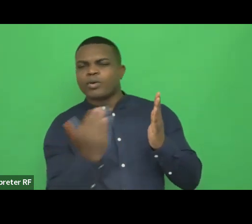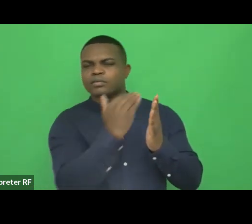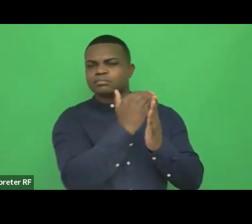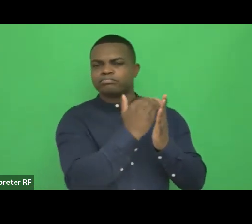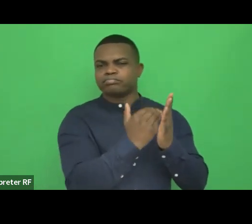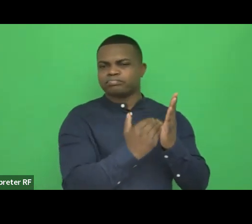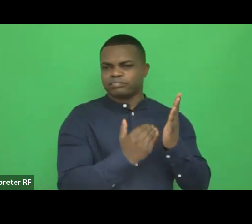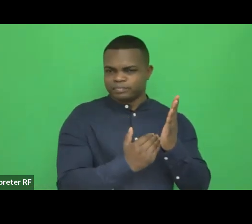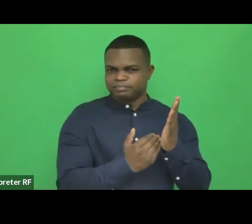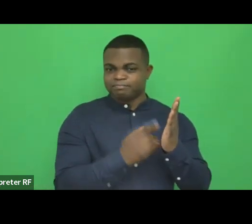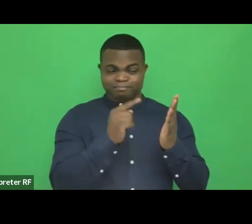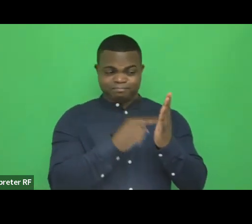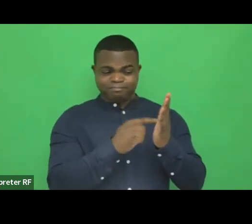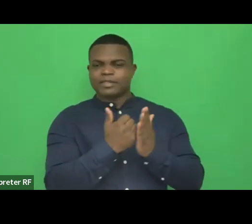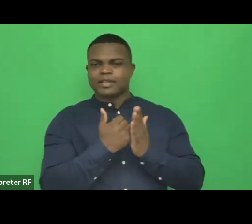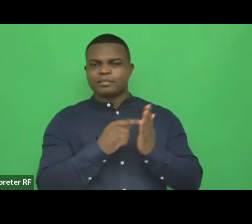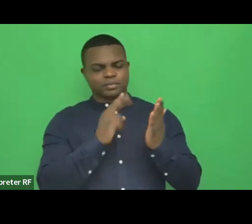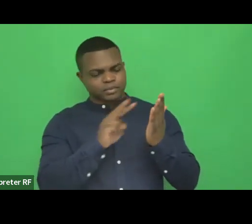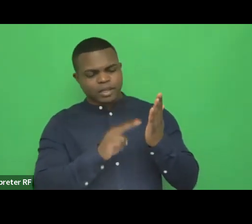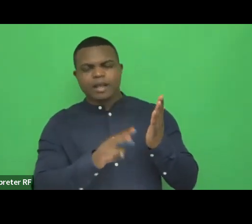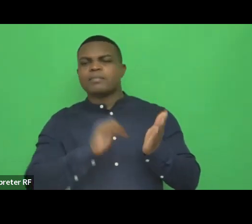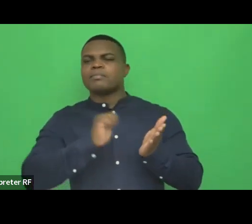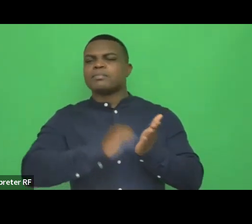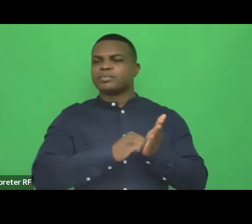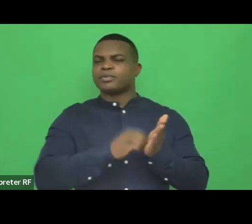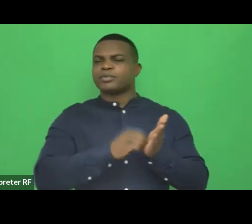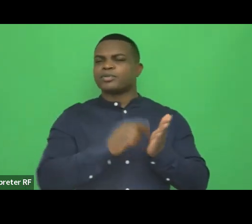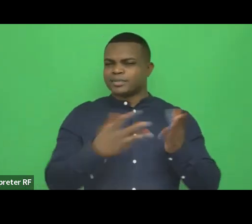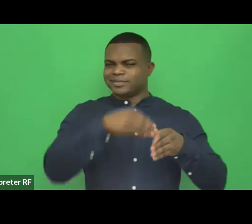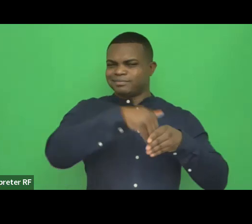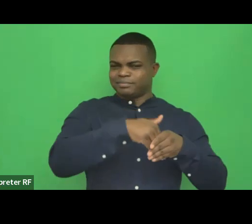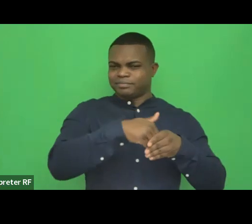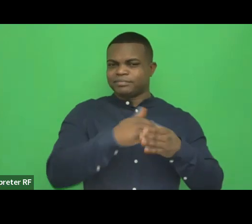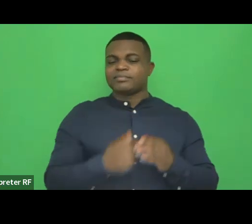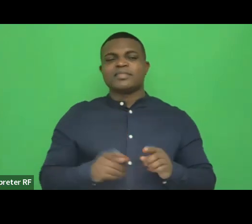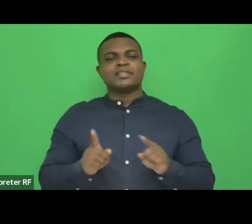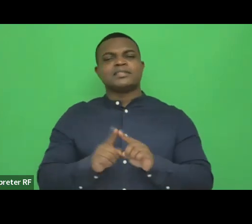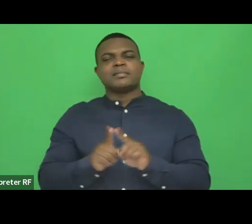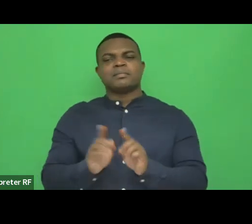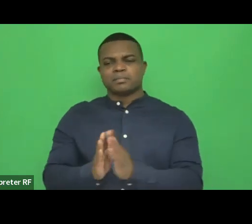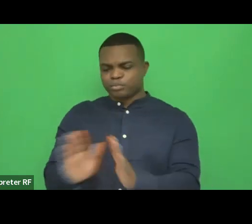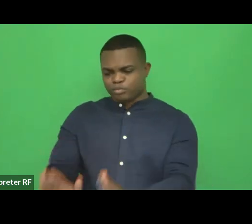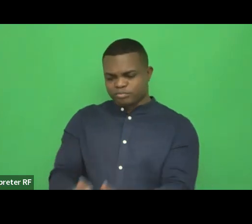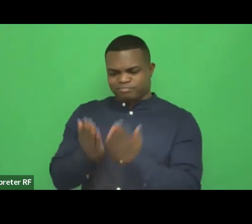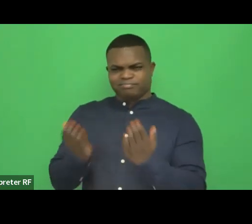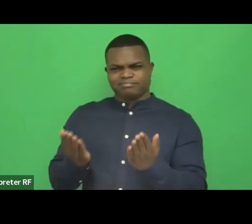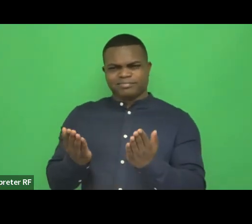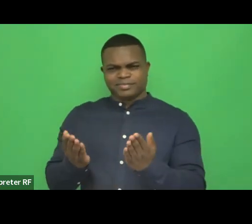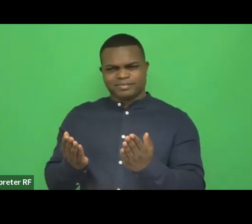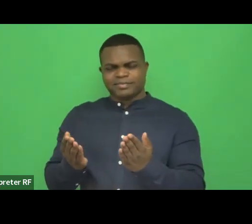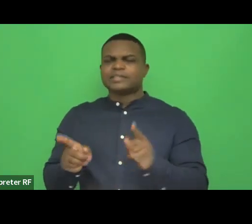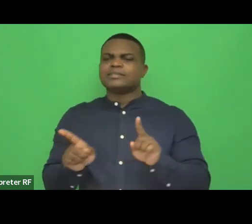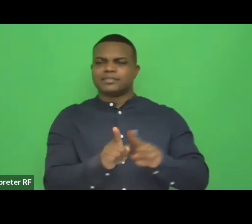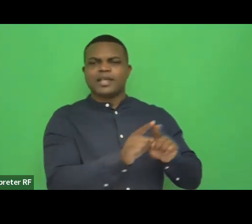For someone using assistive technology, such as a screen reader, a good table of contents is essential to understanding what's in the